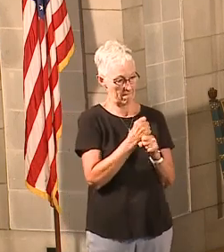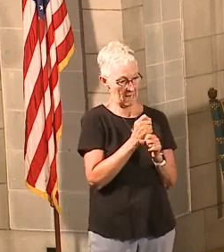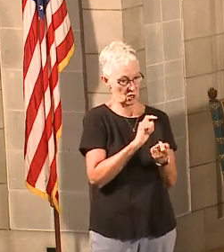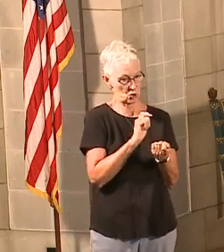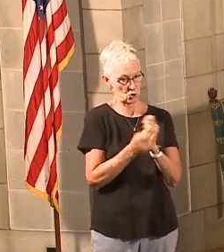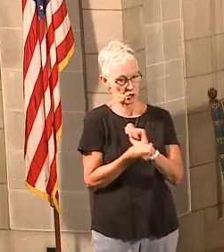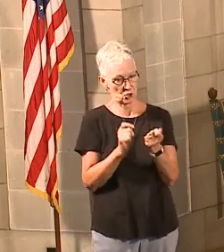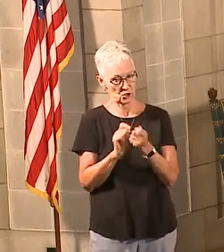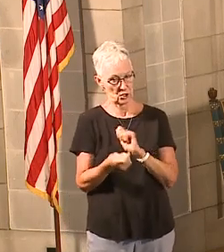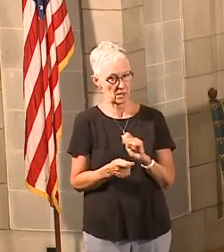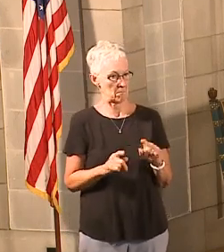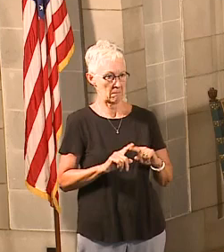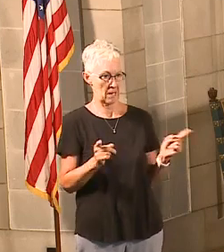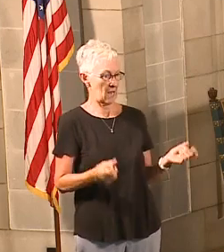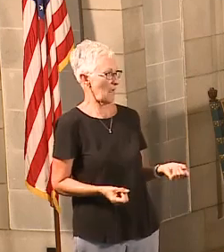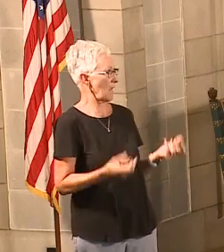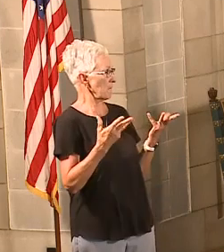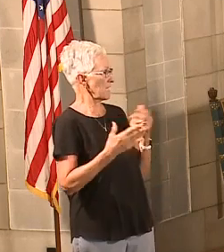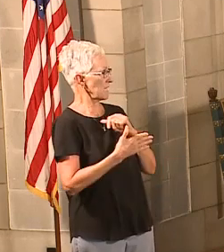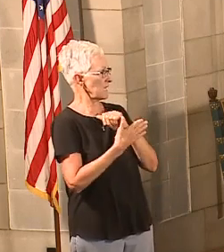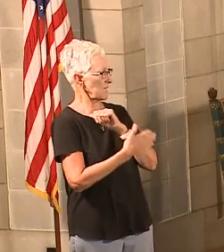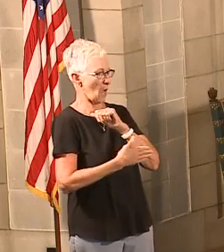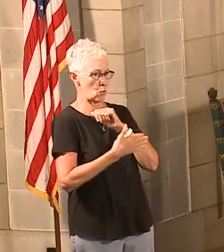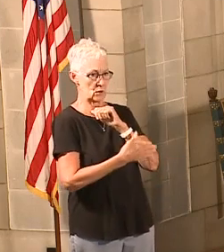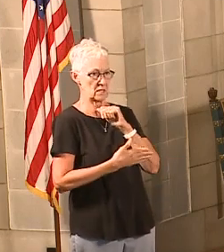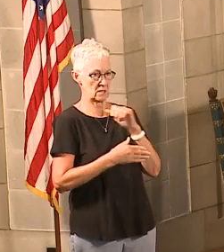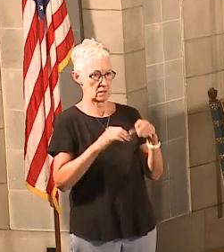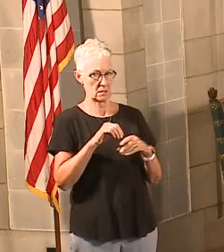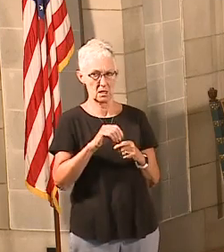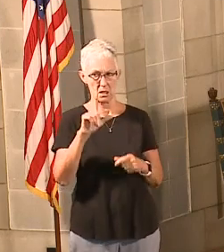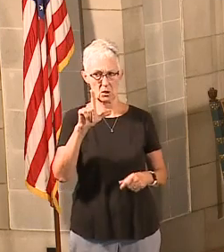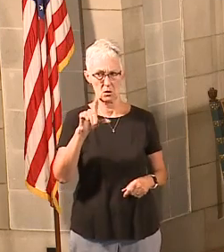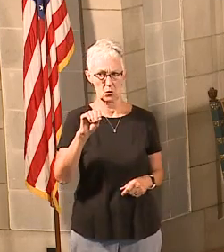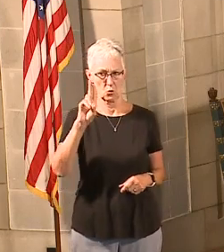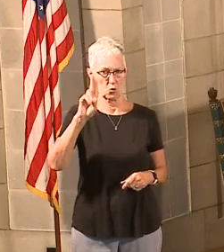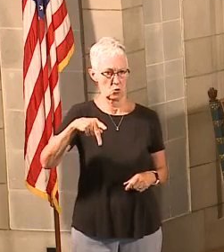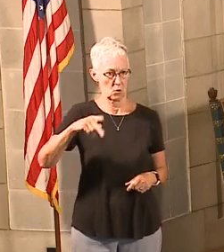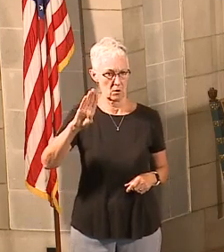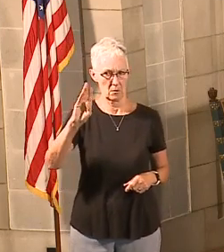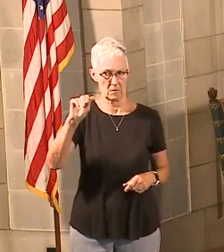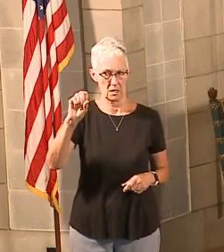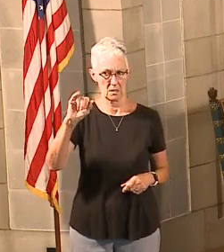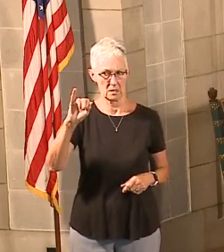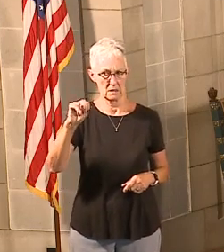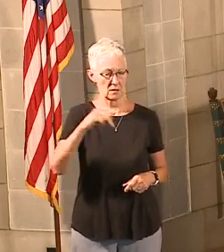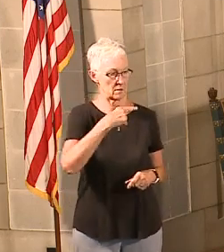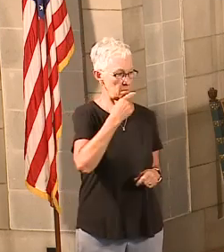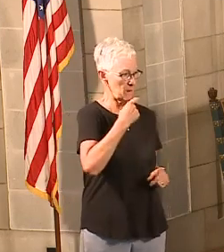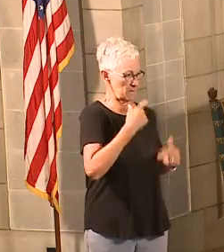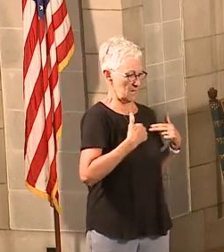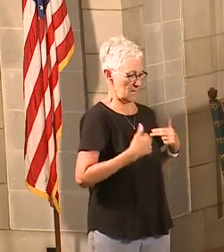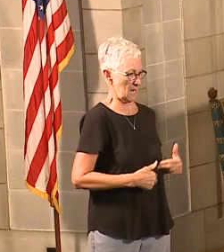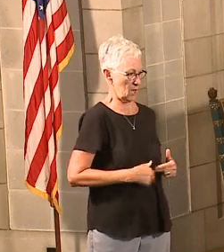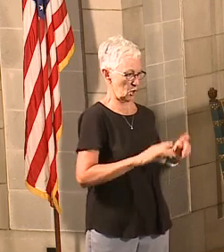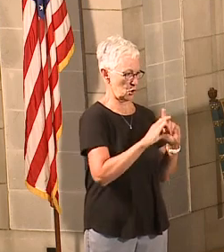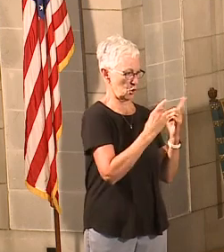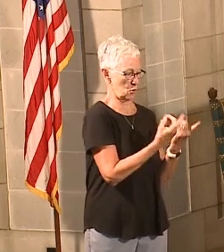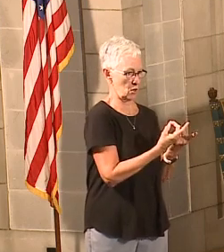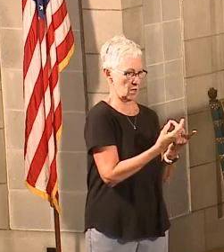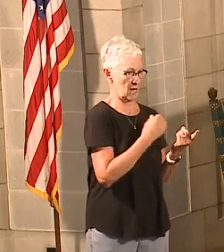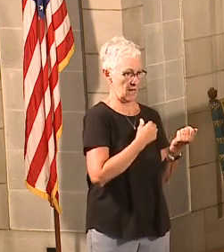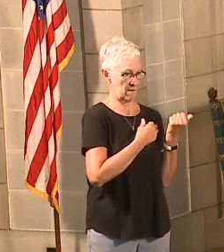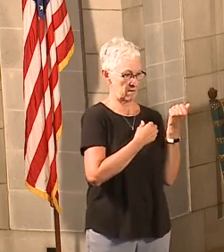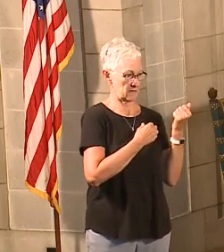look at how many counties are in Loop Basin and what kind of land area. It's not one city. The difference between a public health department where we only have 19 versus over